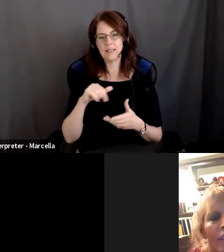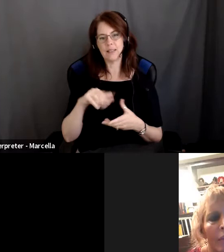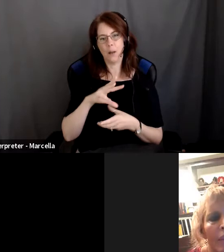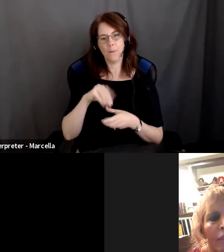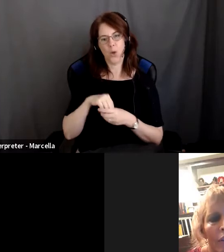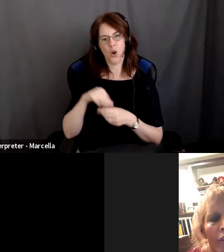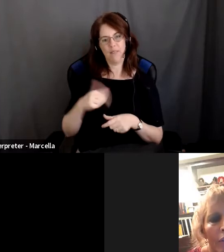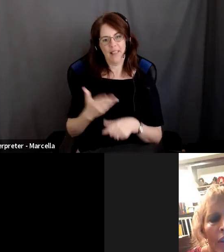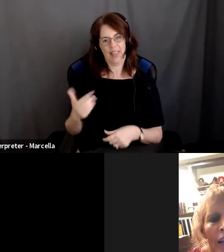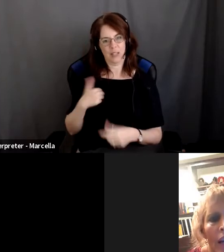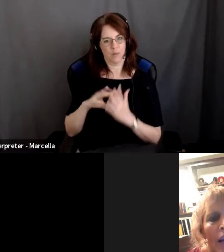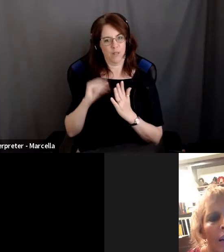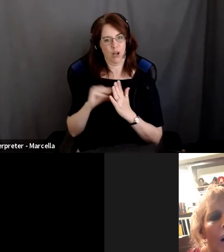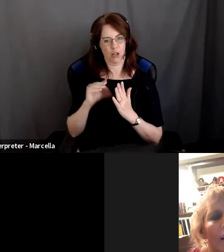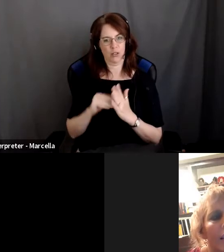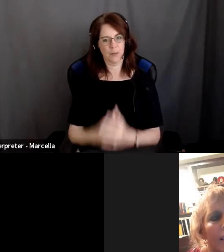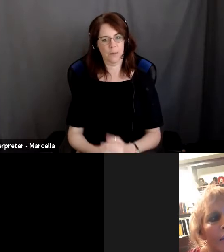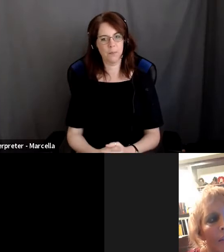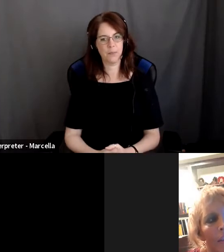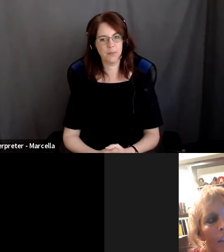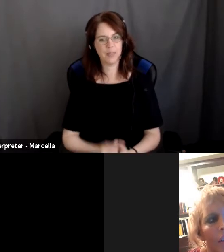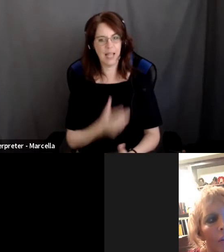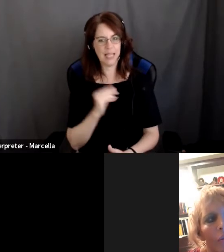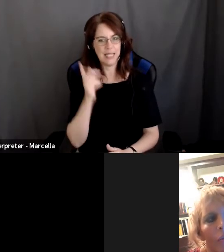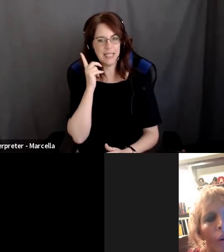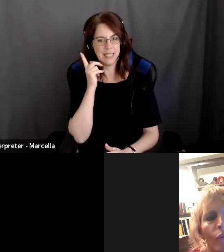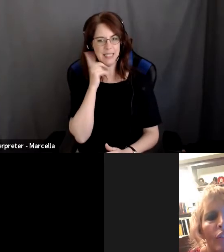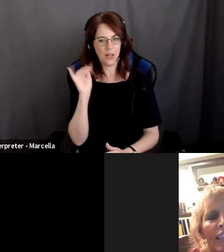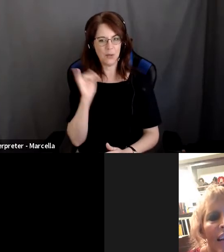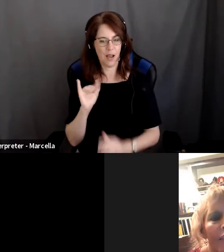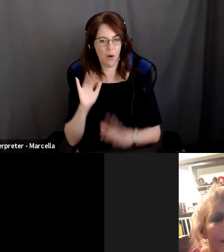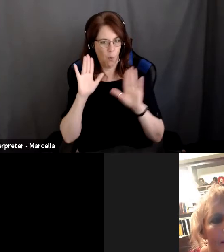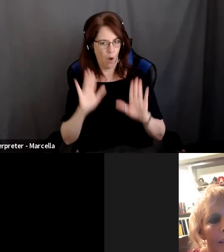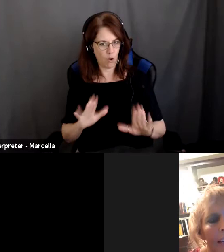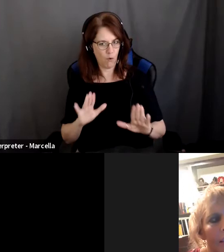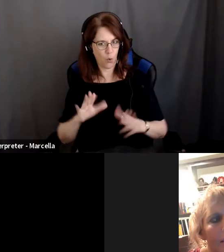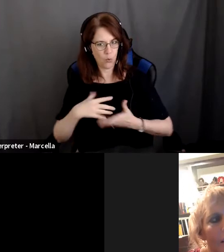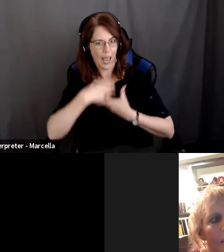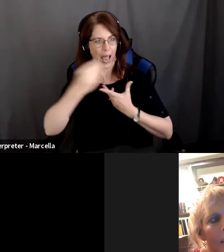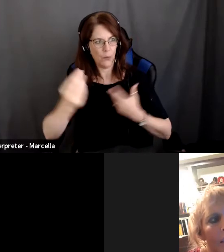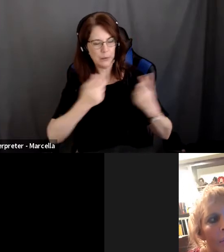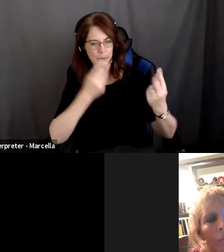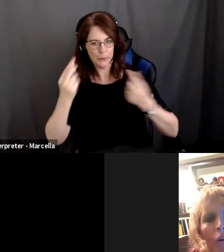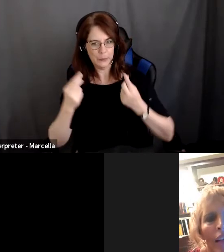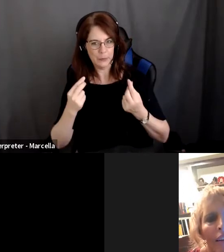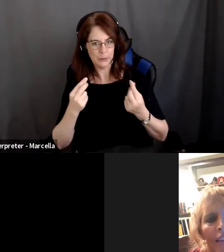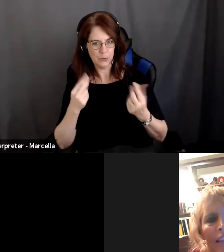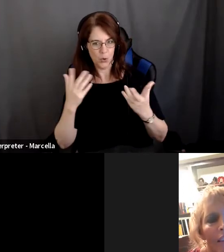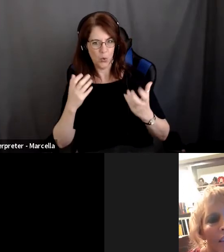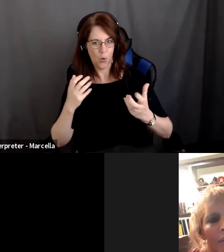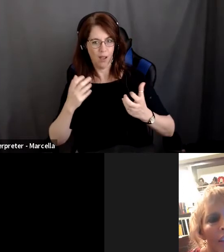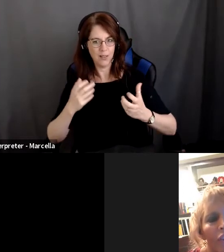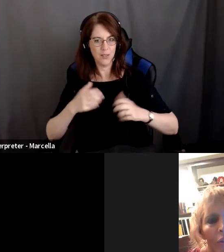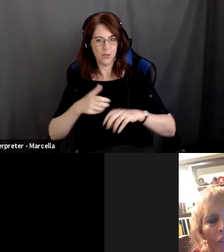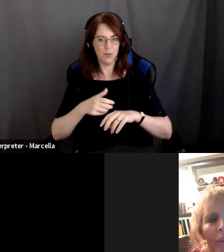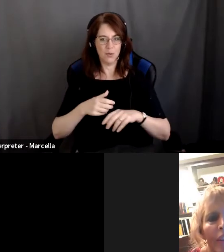of the things that we've learned. And while it sounds, wonderful to get out there and you want to roll out, say,